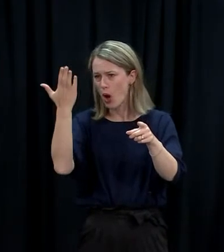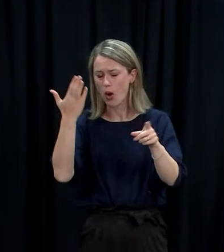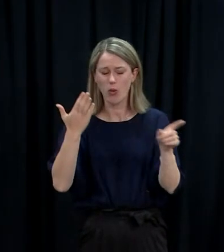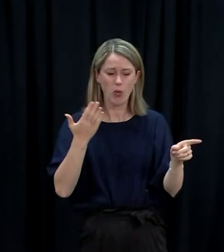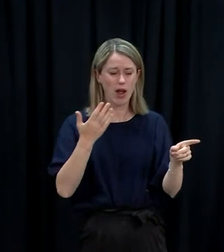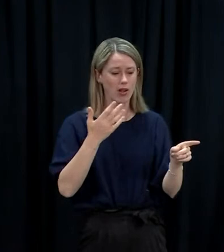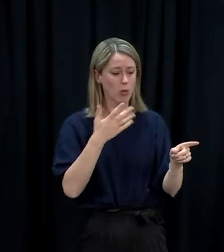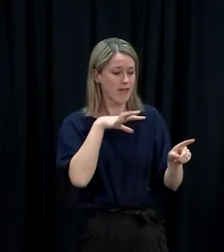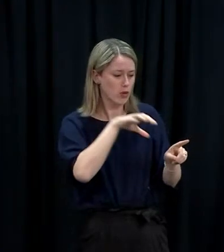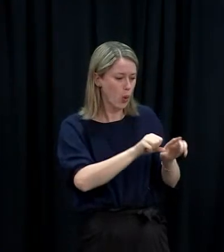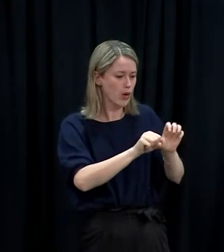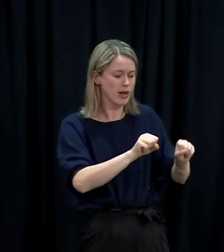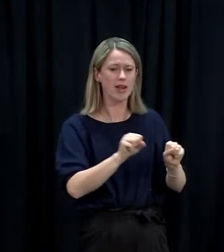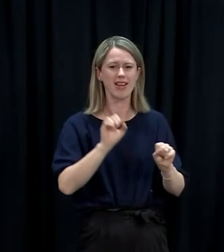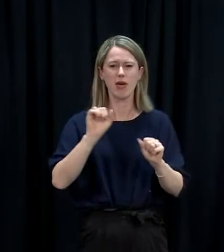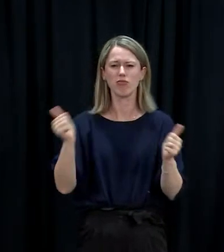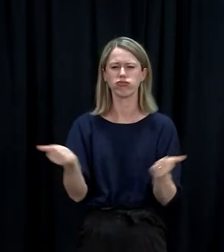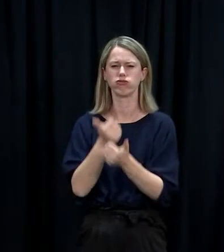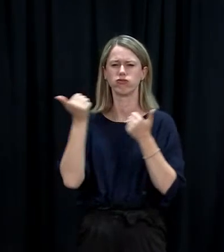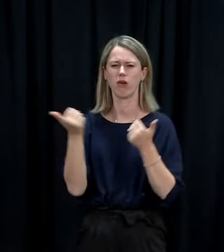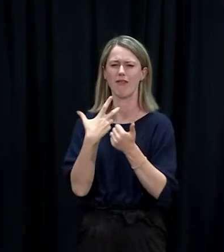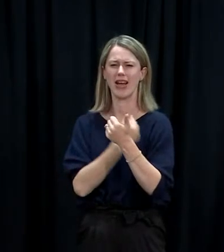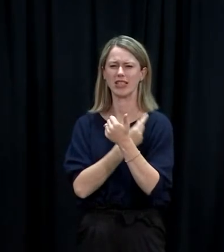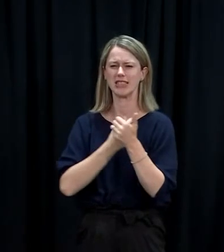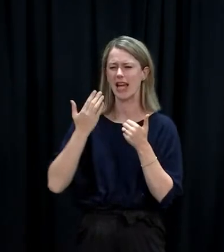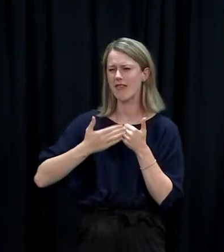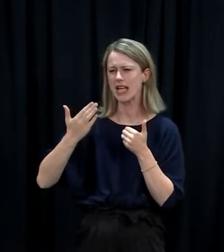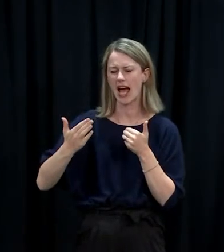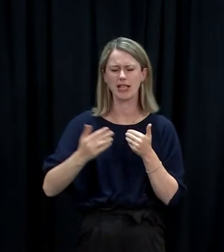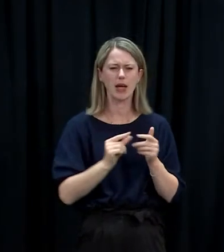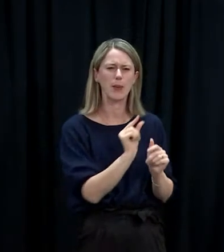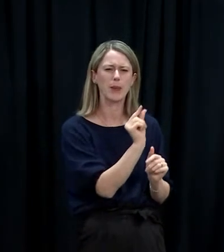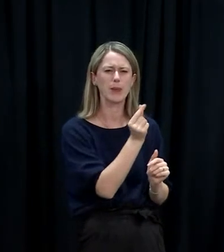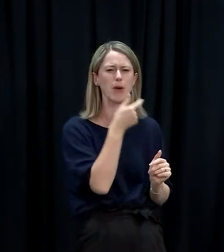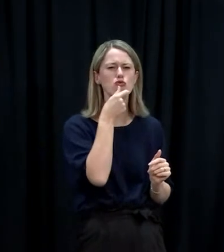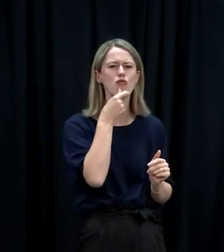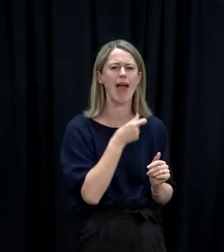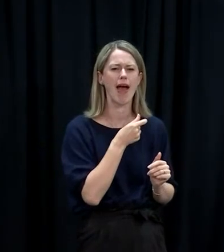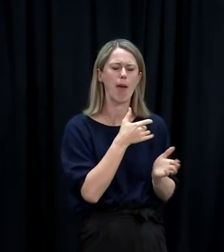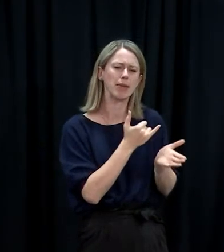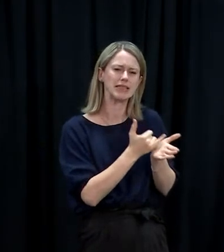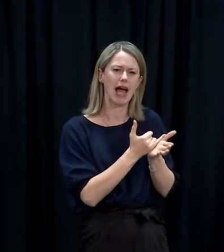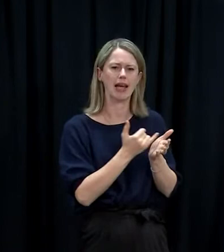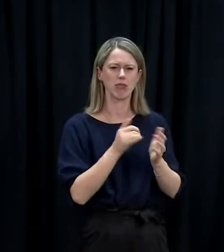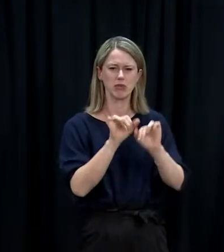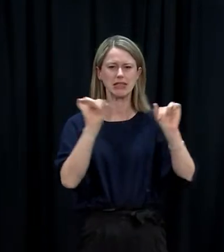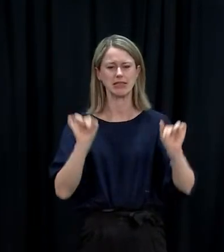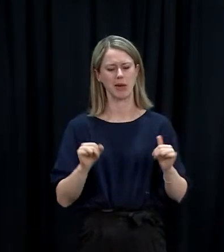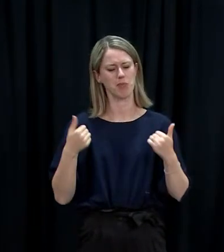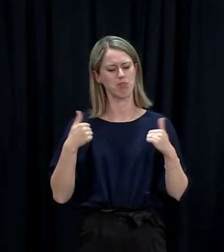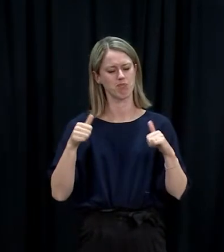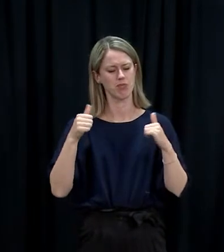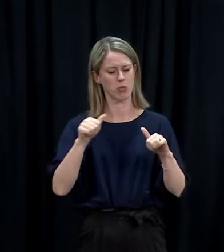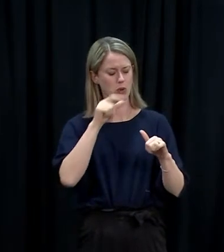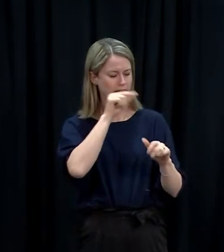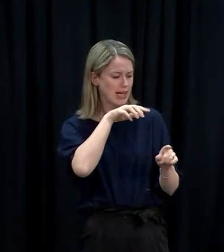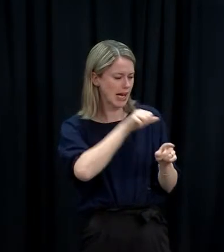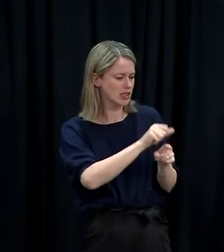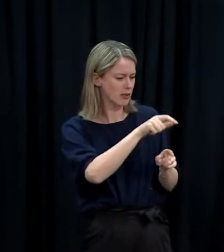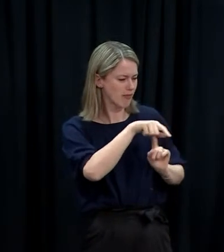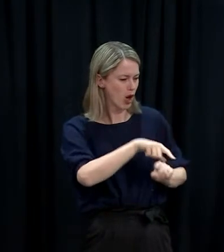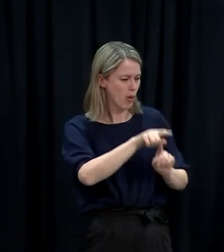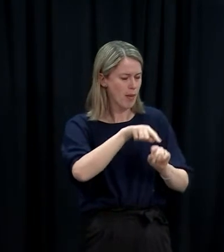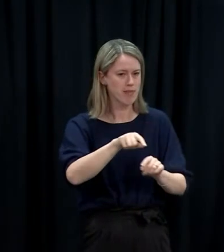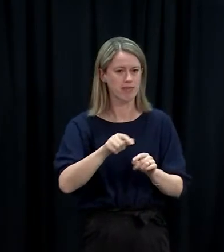the context of tens of thousands of vaccinations being delivered each day right around the motu, that actually our systems are there to find them and follow up